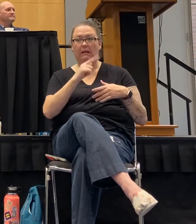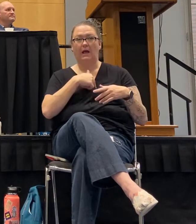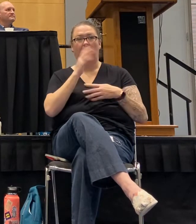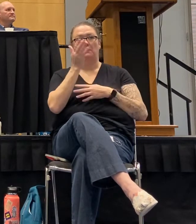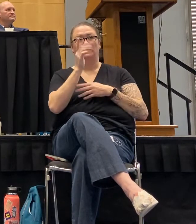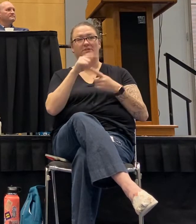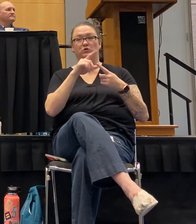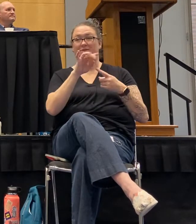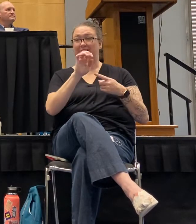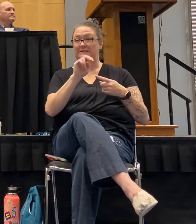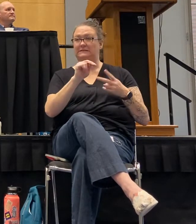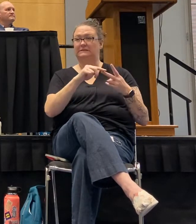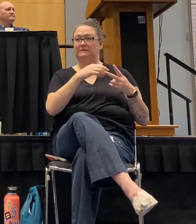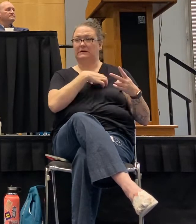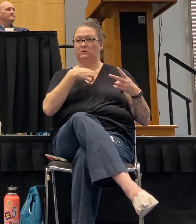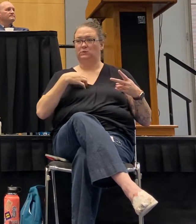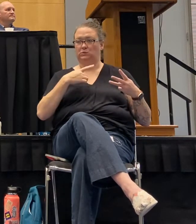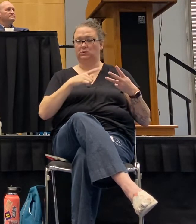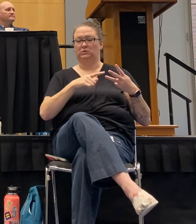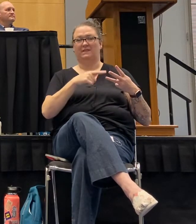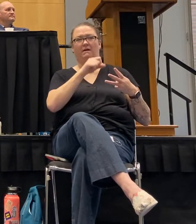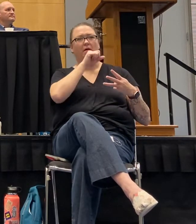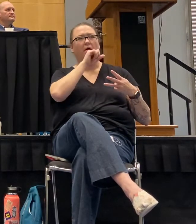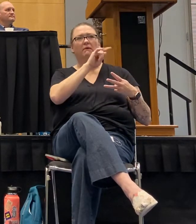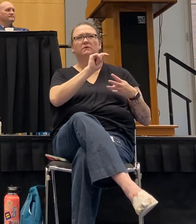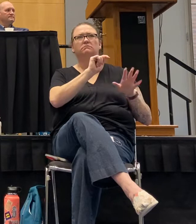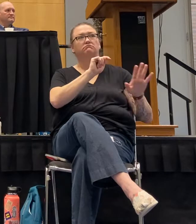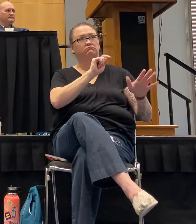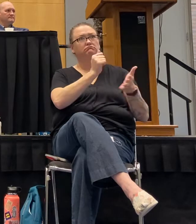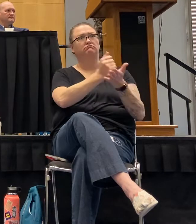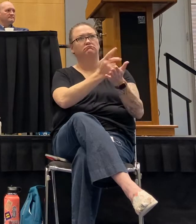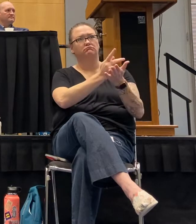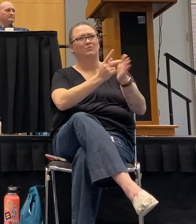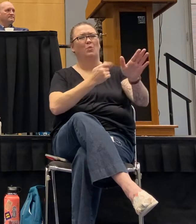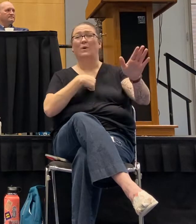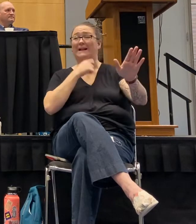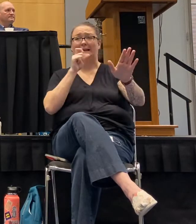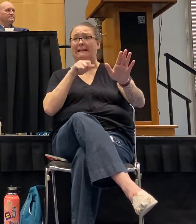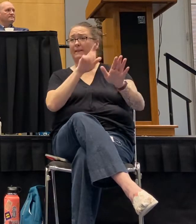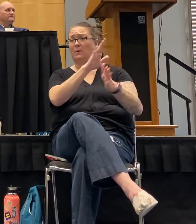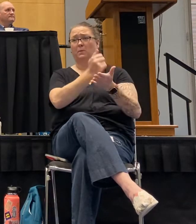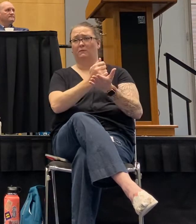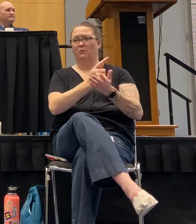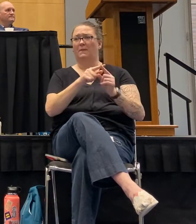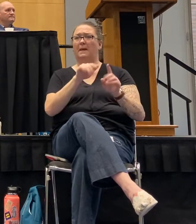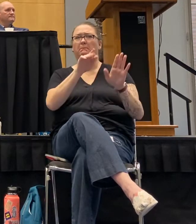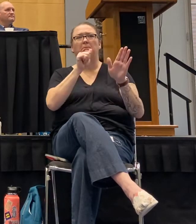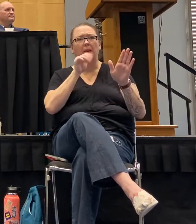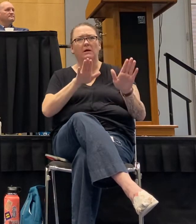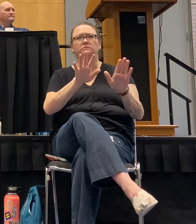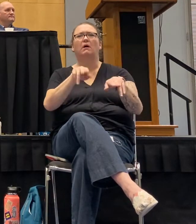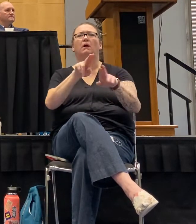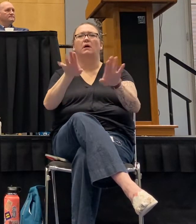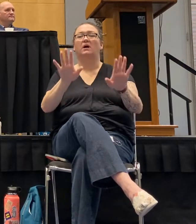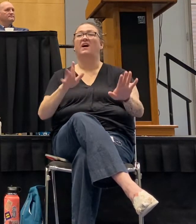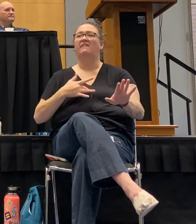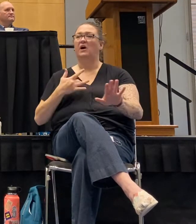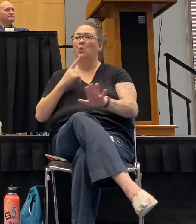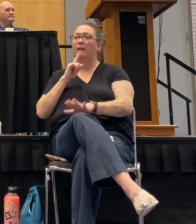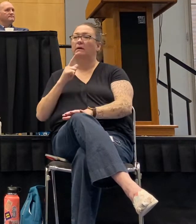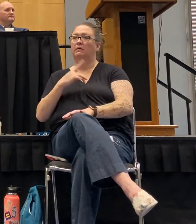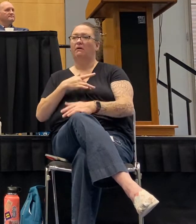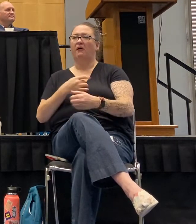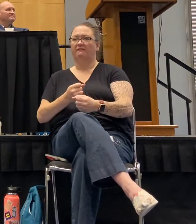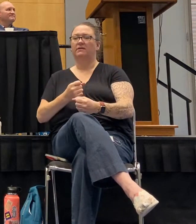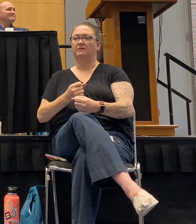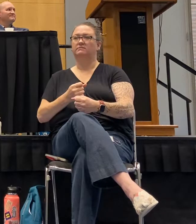Dean's Council. They loved it. They approved it. Not that we needed their approval, but they blessed it. So I felt really